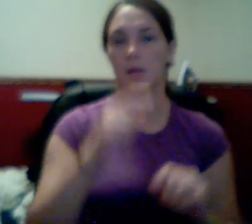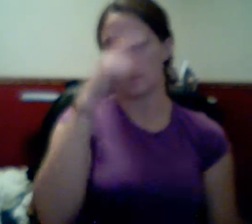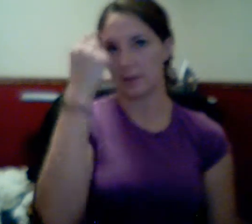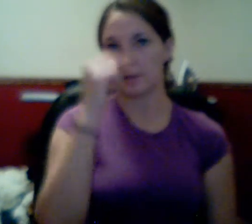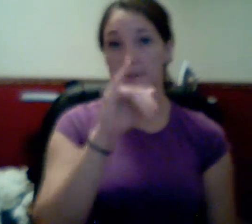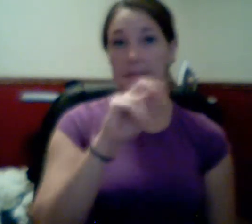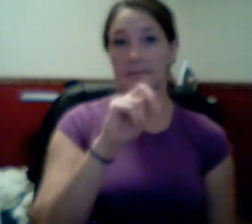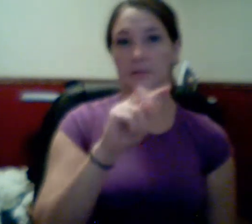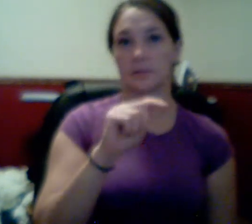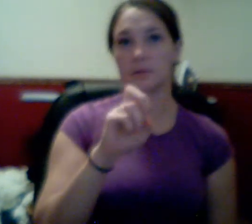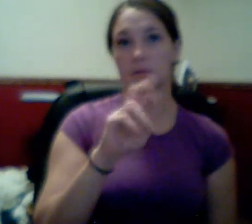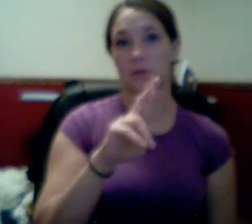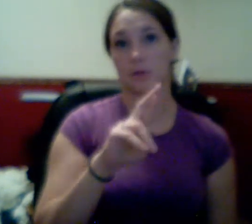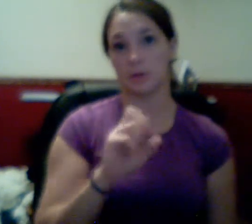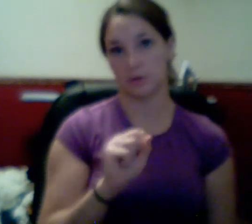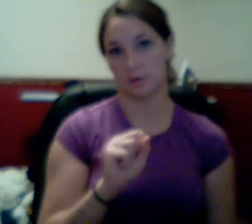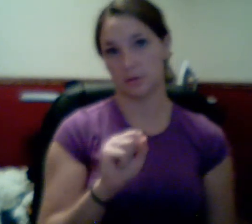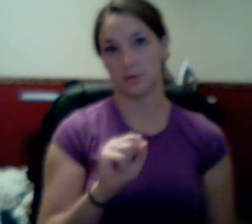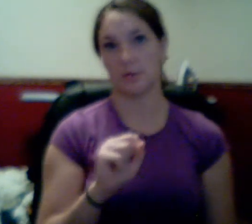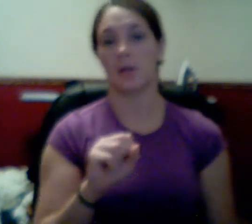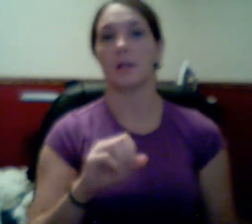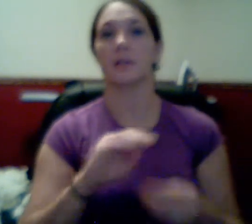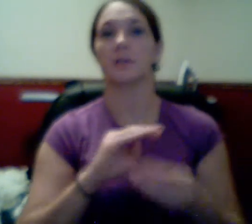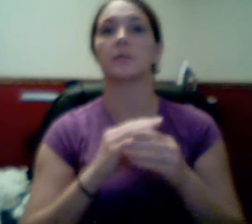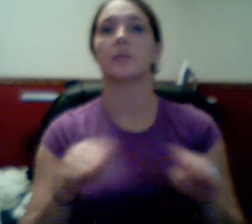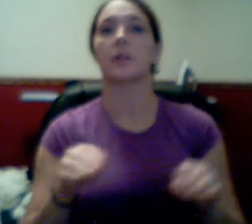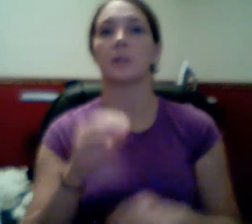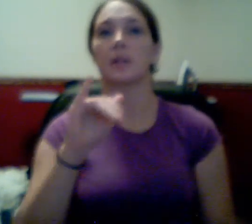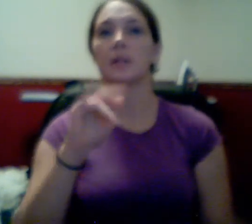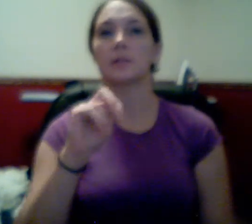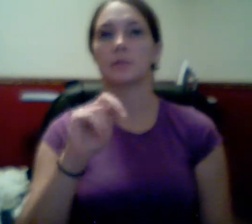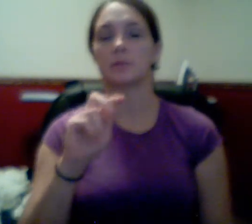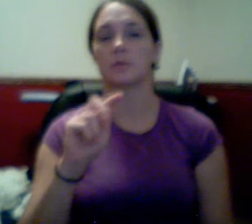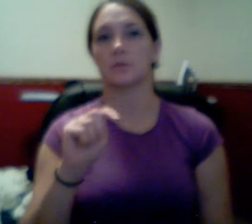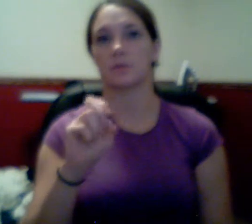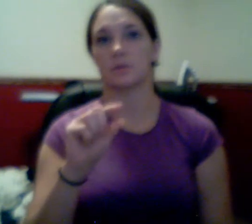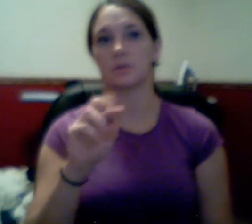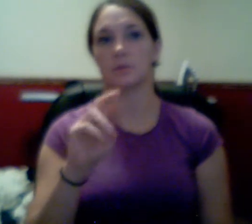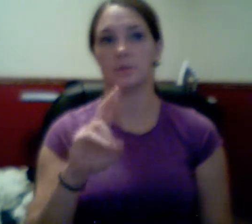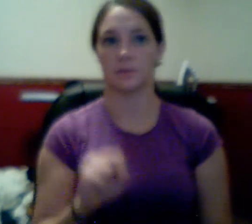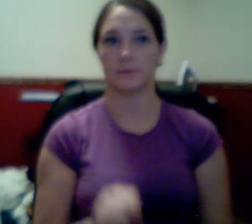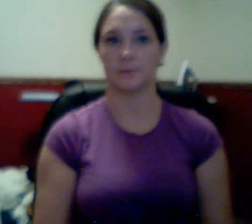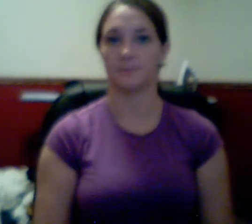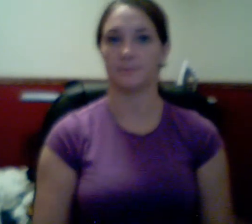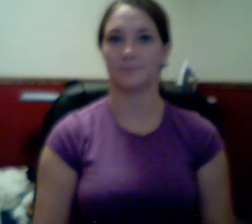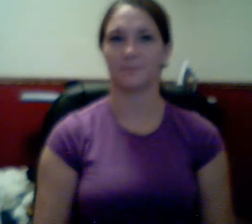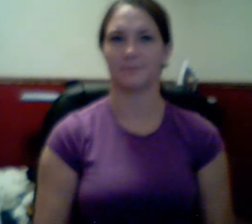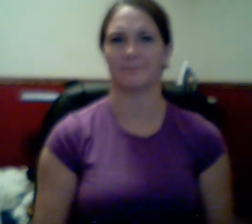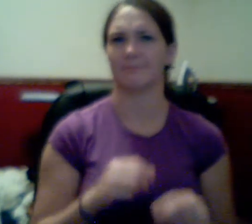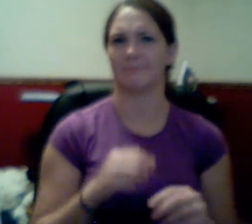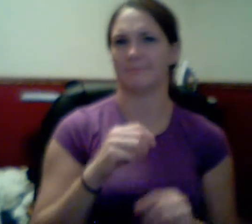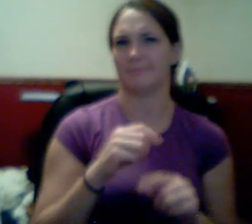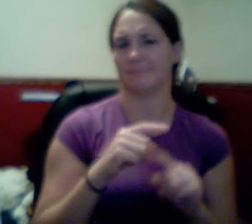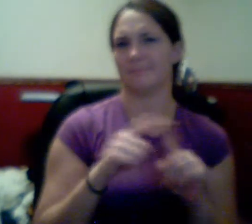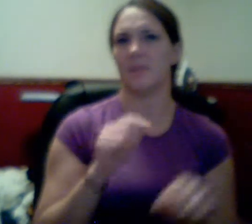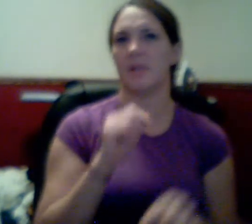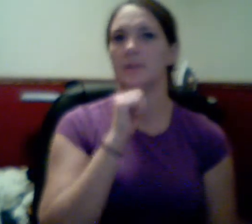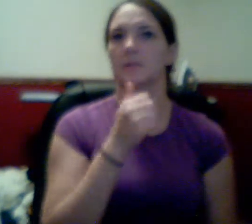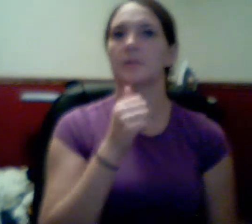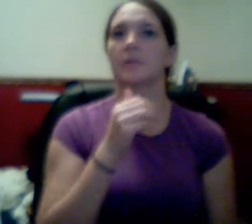can place on an underline, but its decimal representation doesn't stop like 0.5 or 0.25 as we saw earlier. It